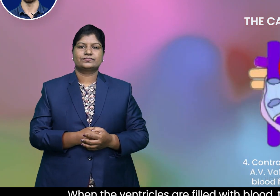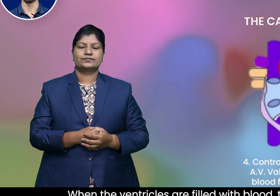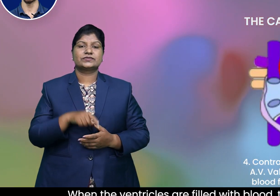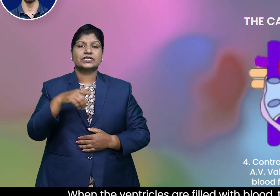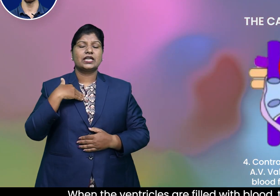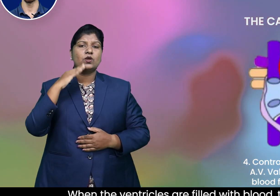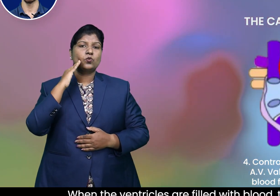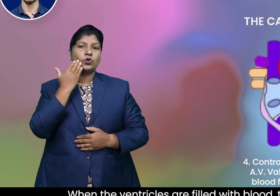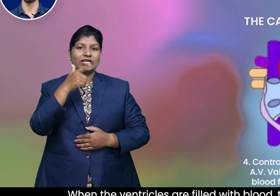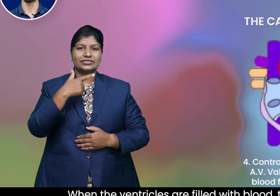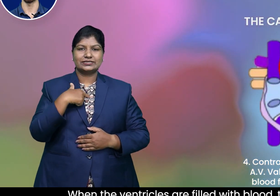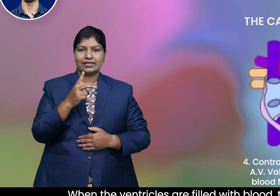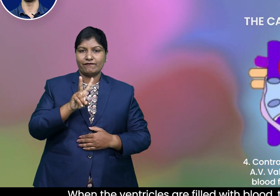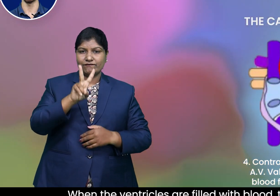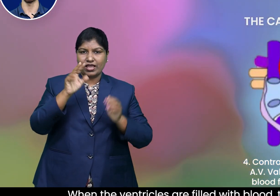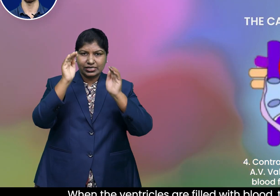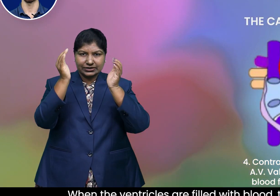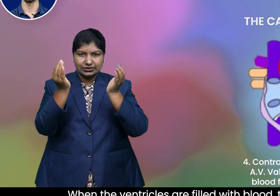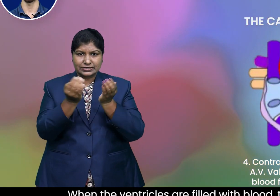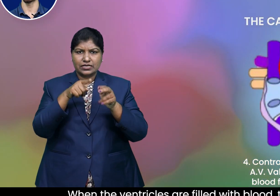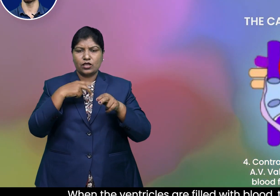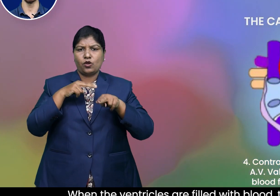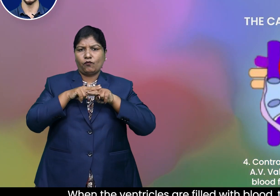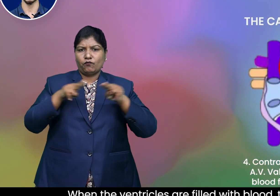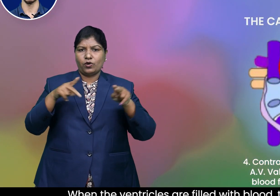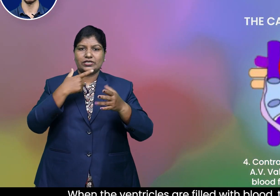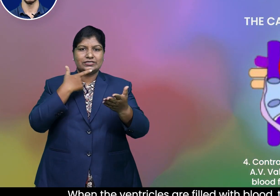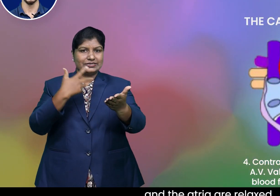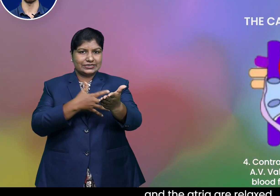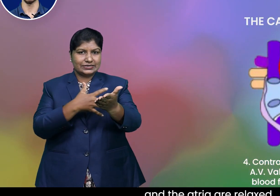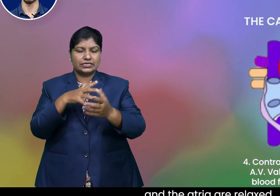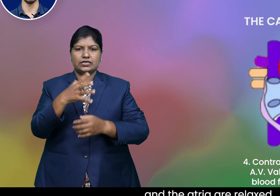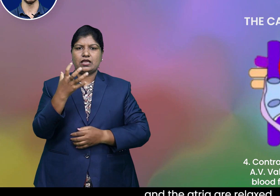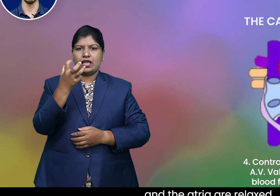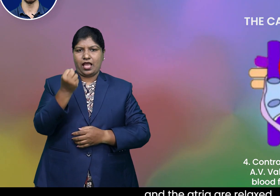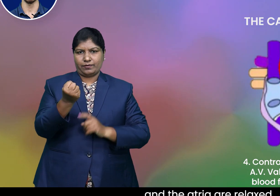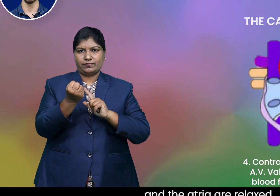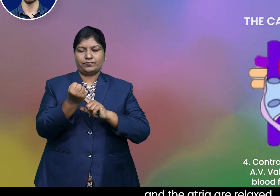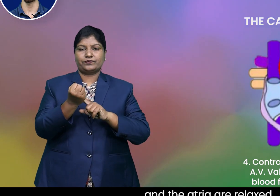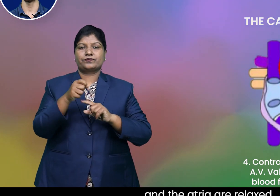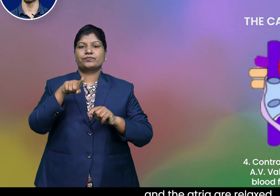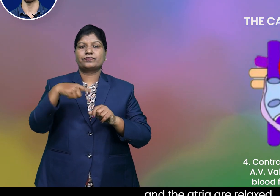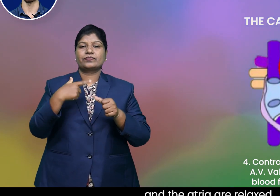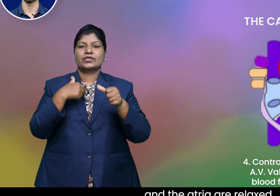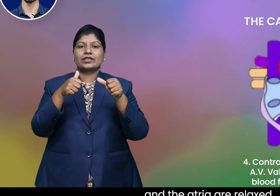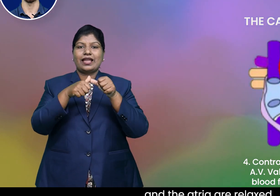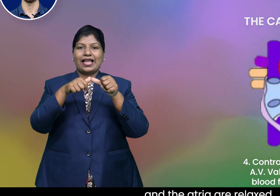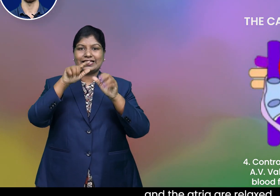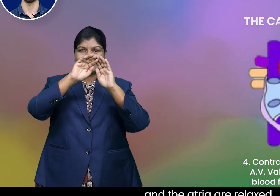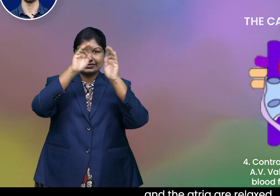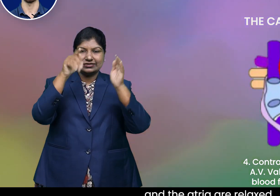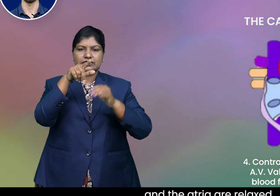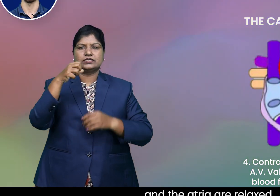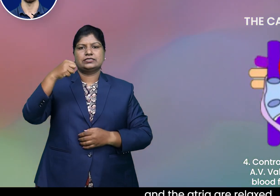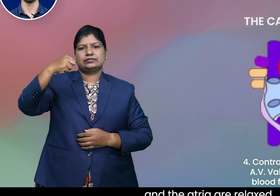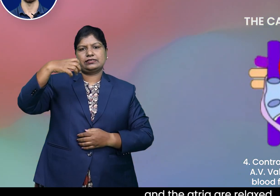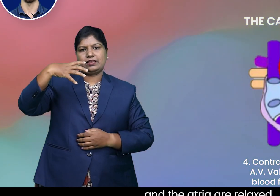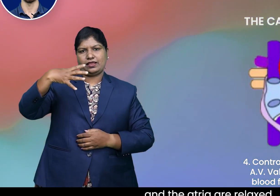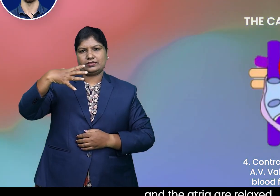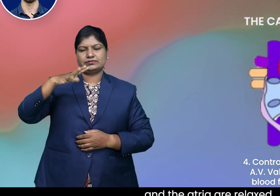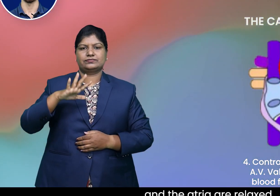When the ventricles are filled with blood, they contract and the atria are relaxed.